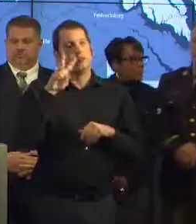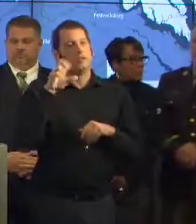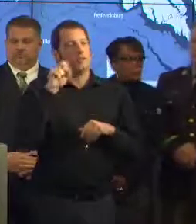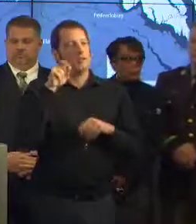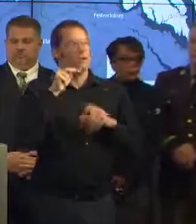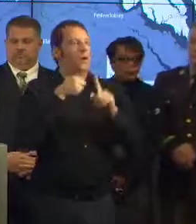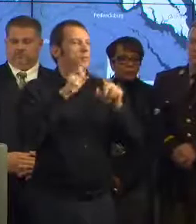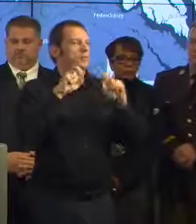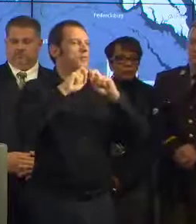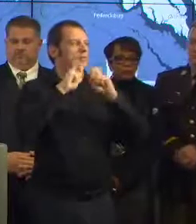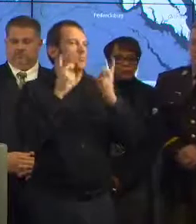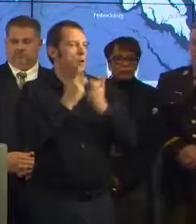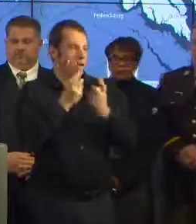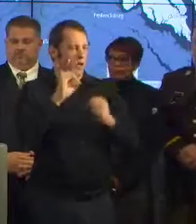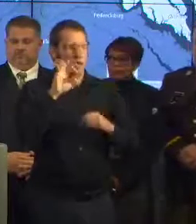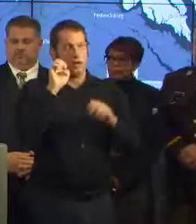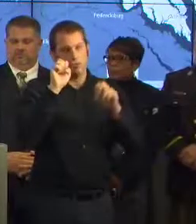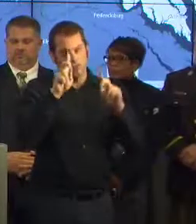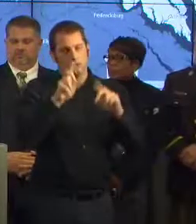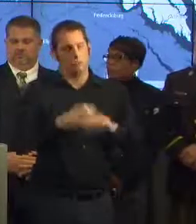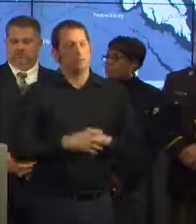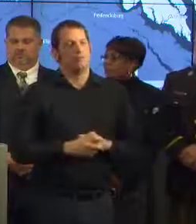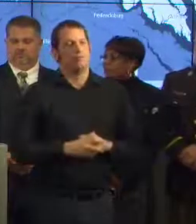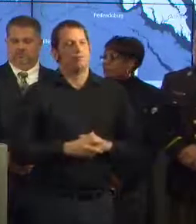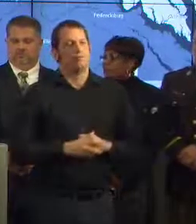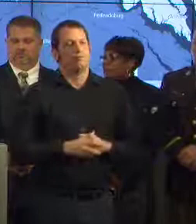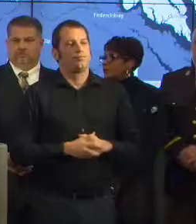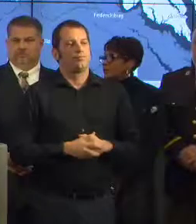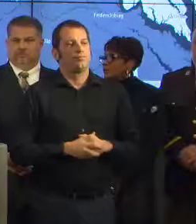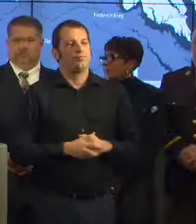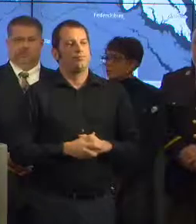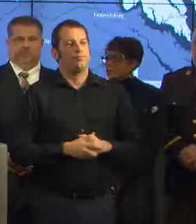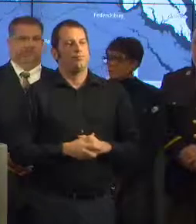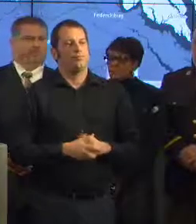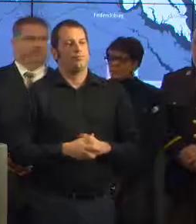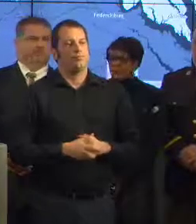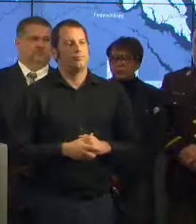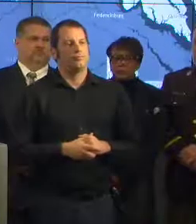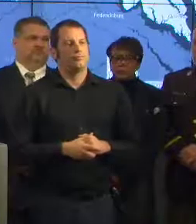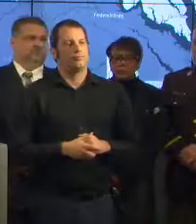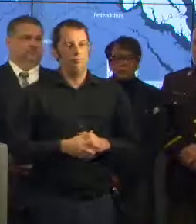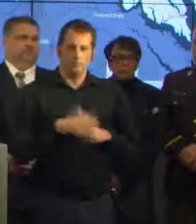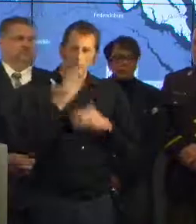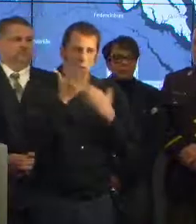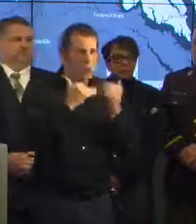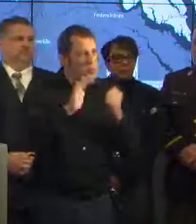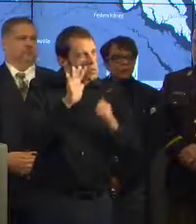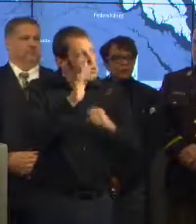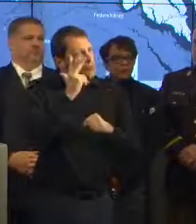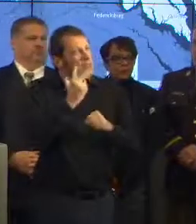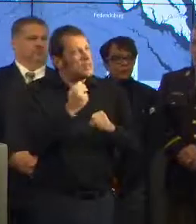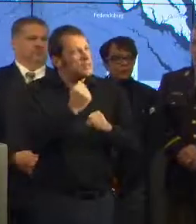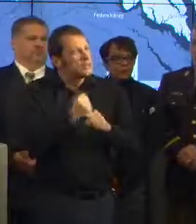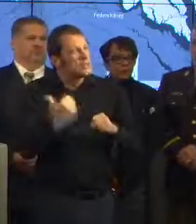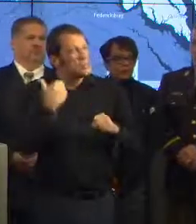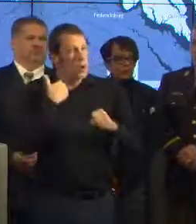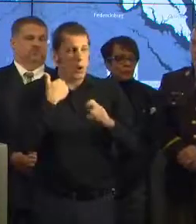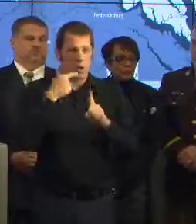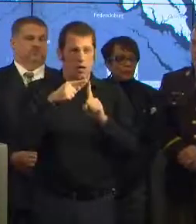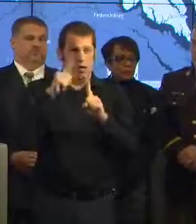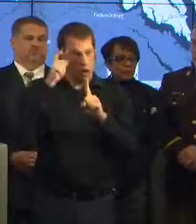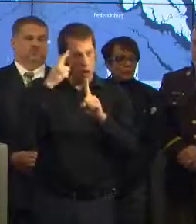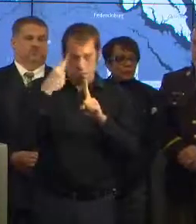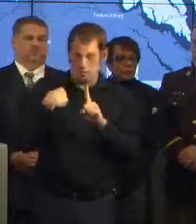Education. Now, almost 3 years ago now, Governor Hogan and I have been dedicated